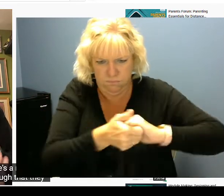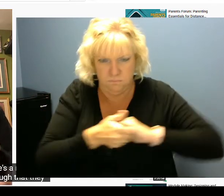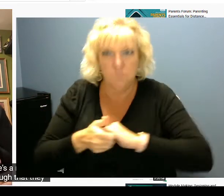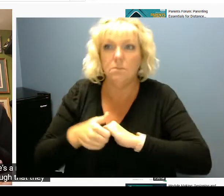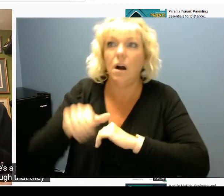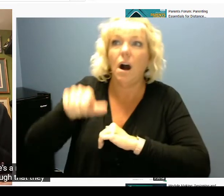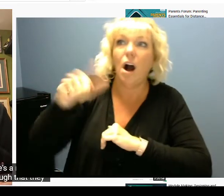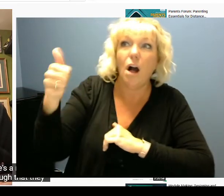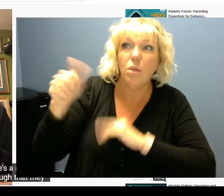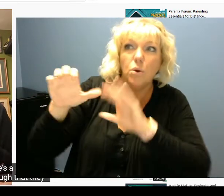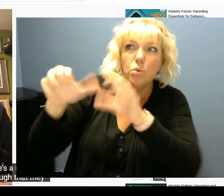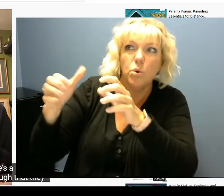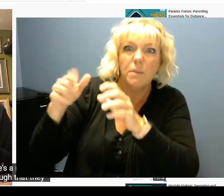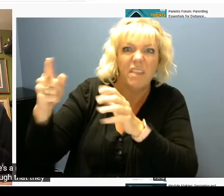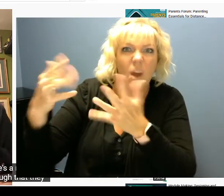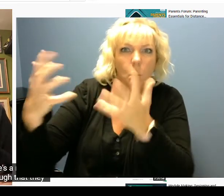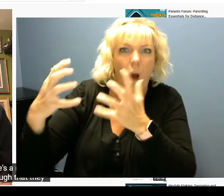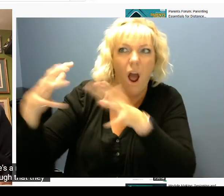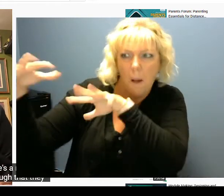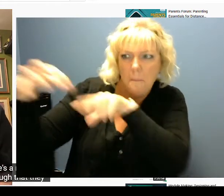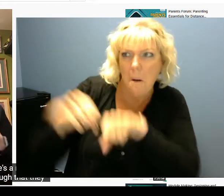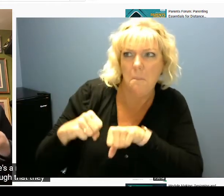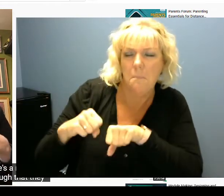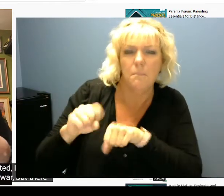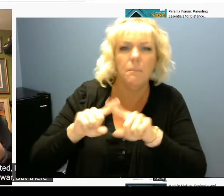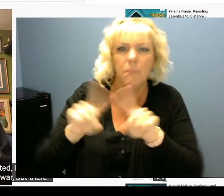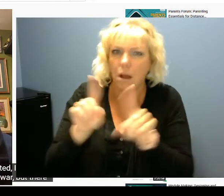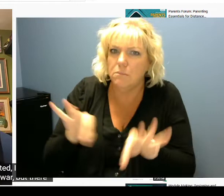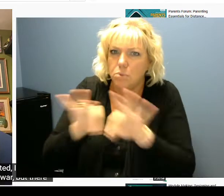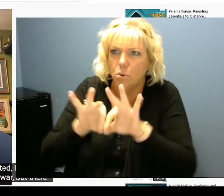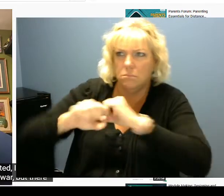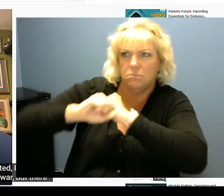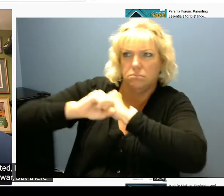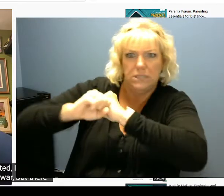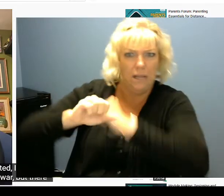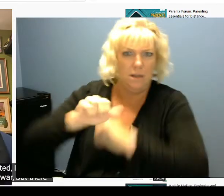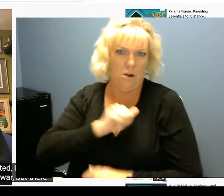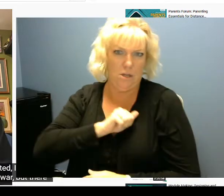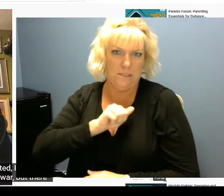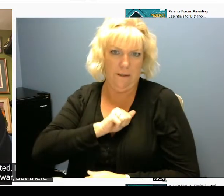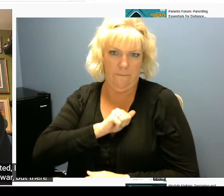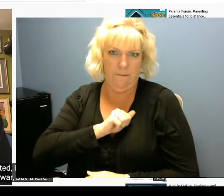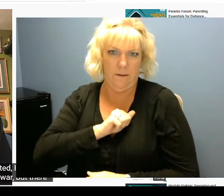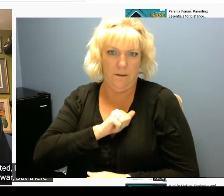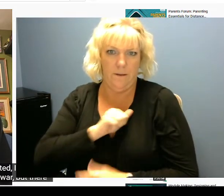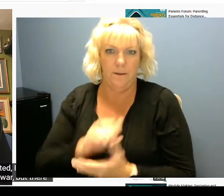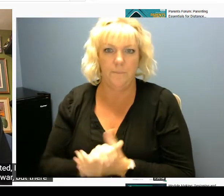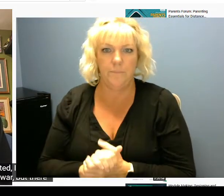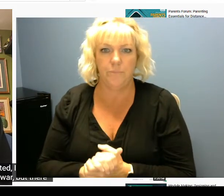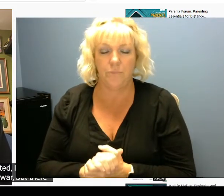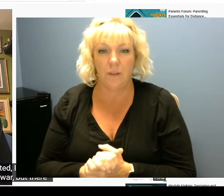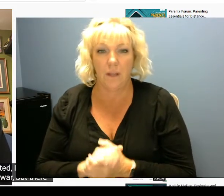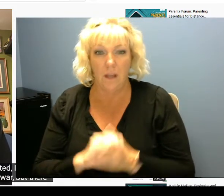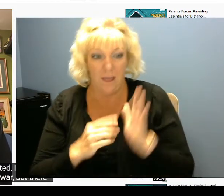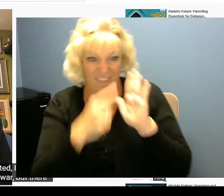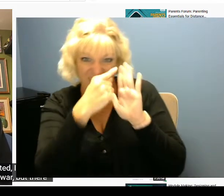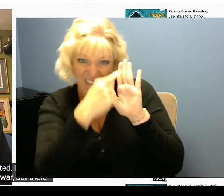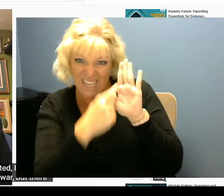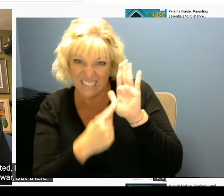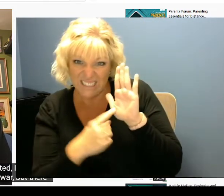it. They note, though, that if we went through and counted, I think we see peace in here more than we see